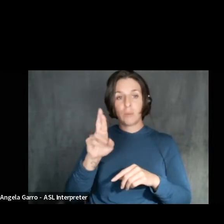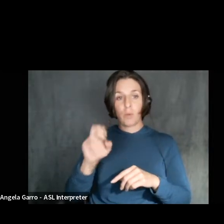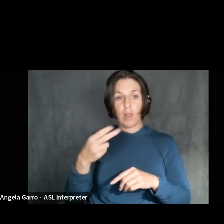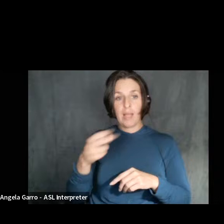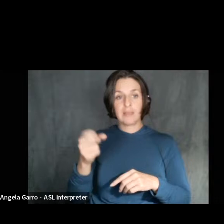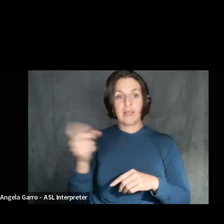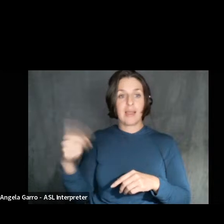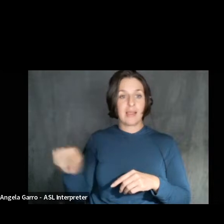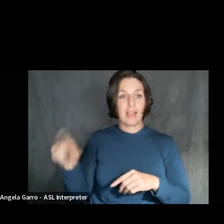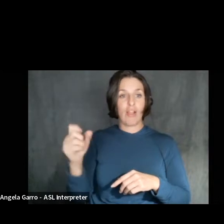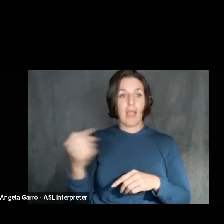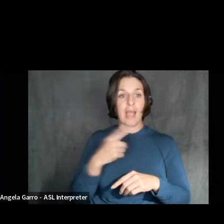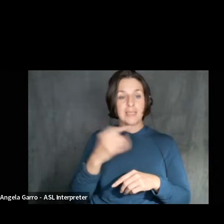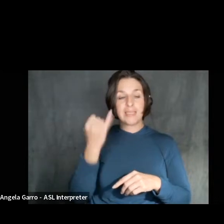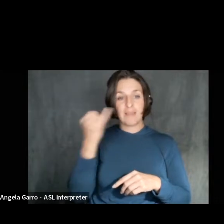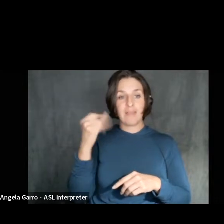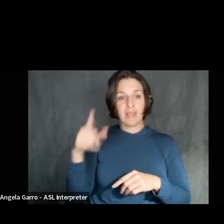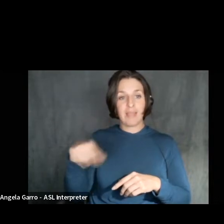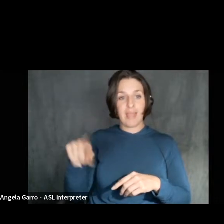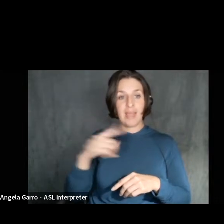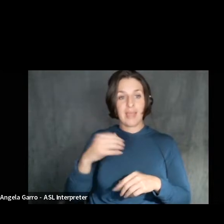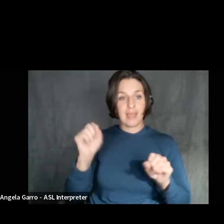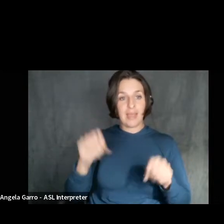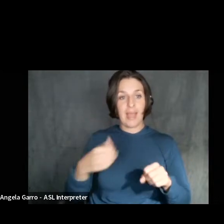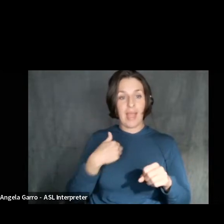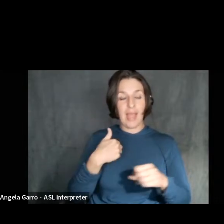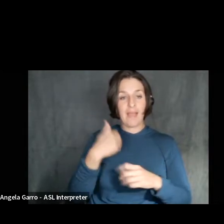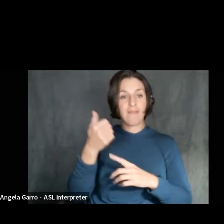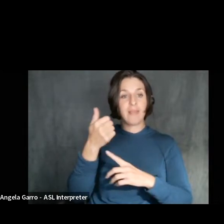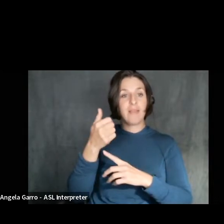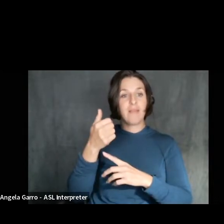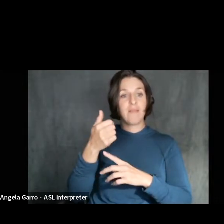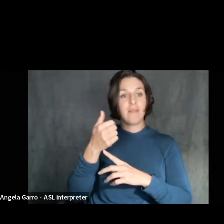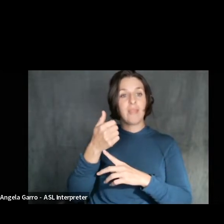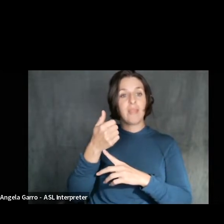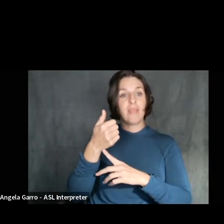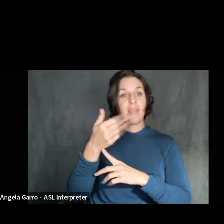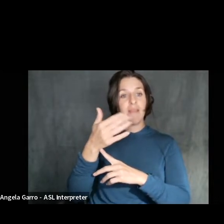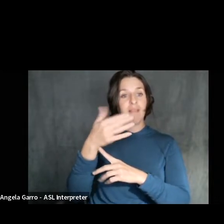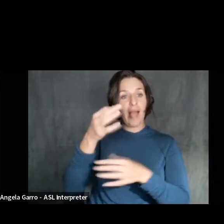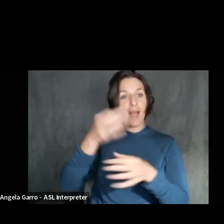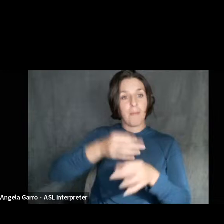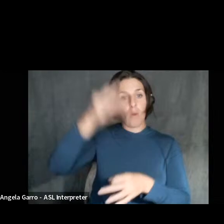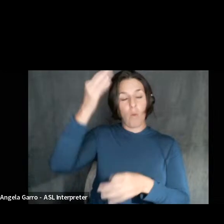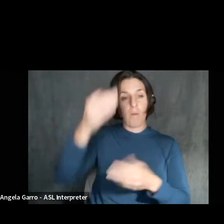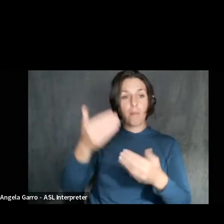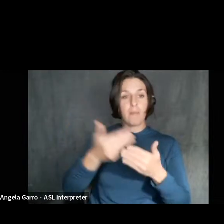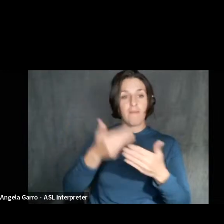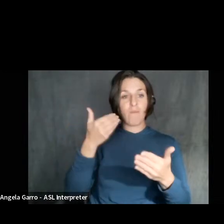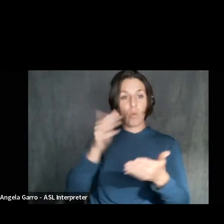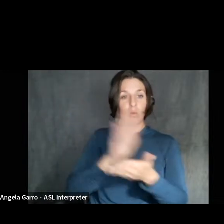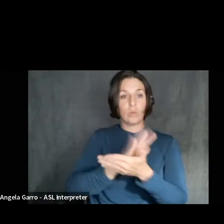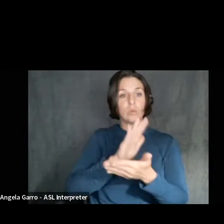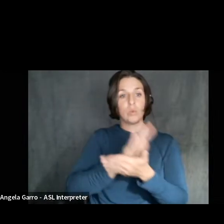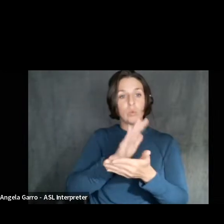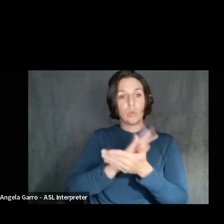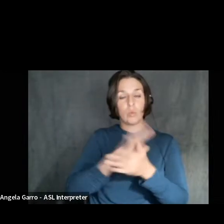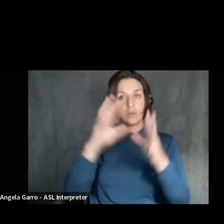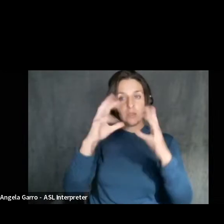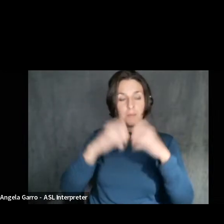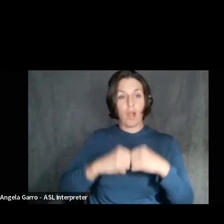are asking if they can have the flagpole before the school's demolished, if they can, because they want to repurpose that